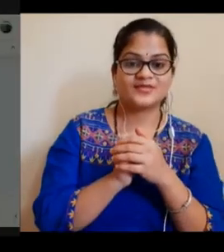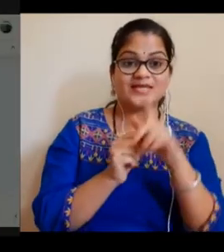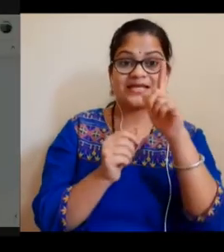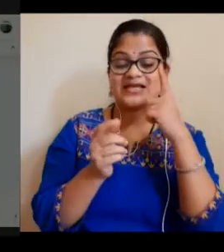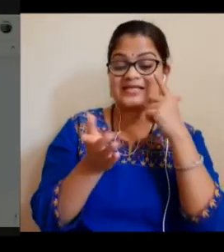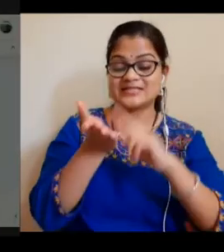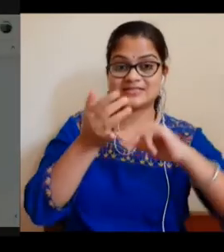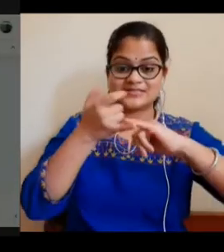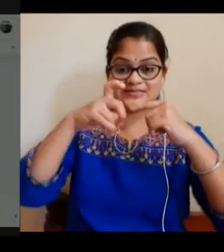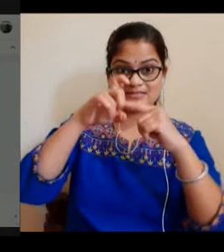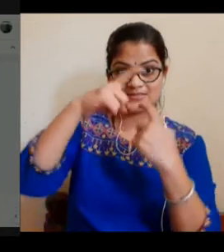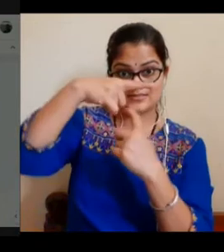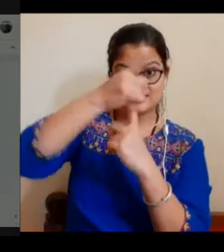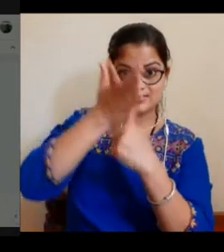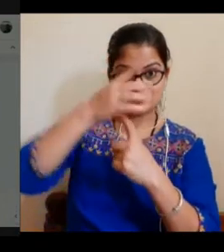you click on that.